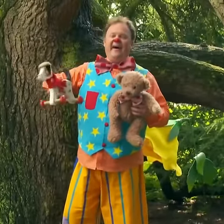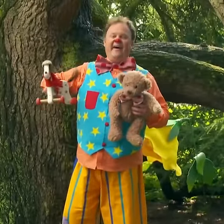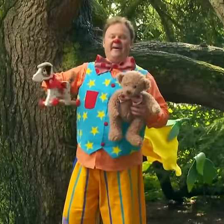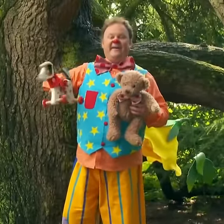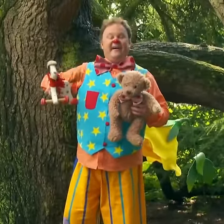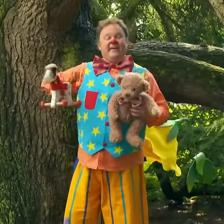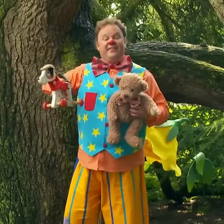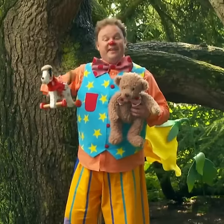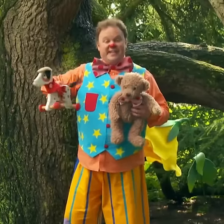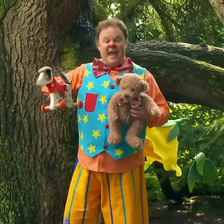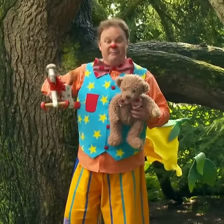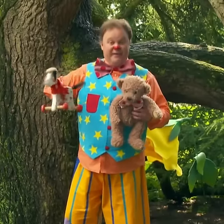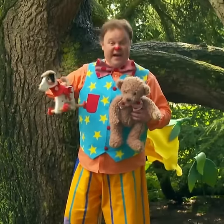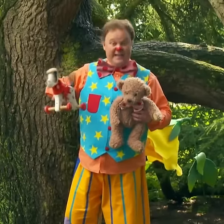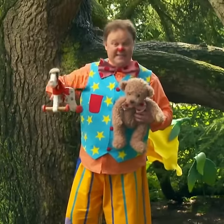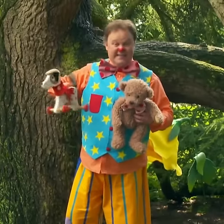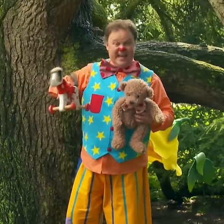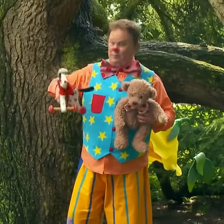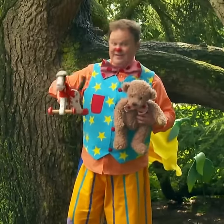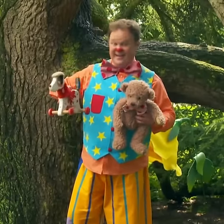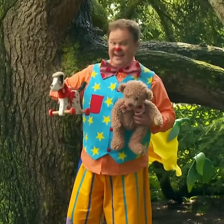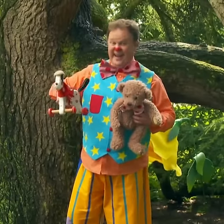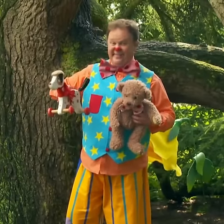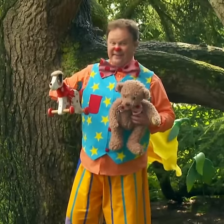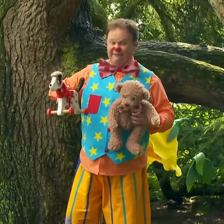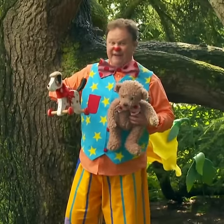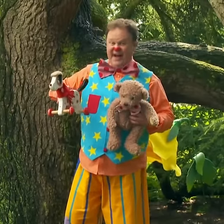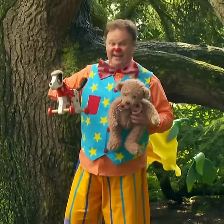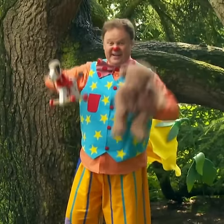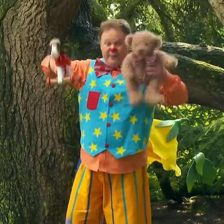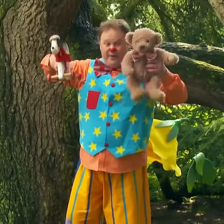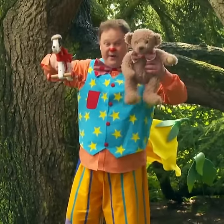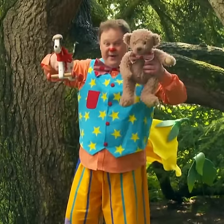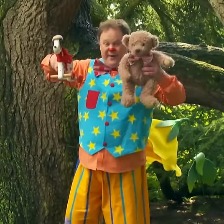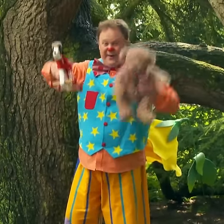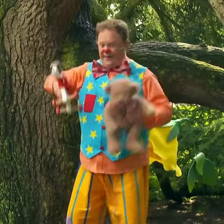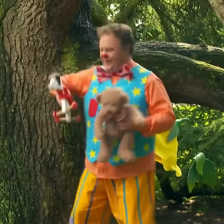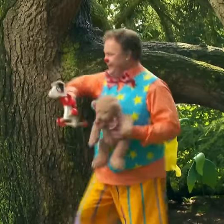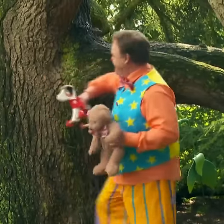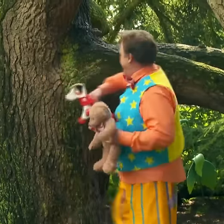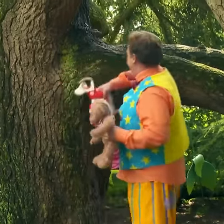Oh, this game of hide and seek was lots of fun! Woohoo!